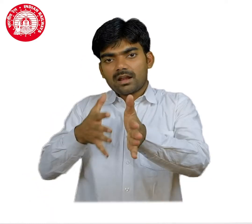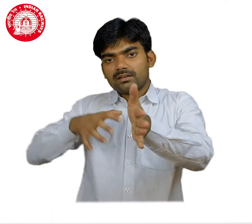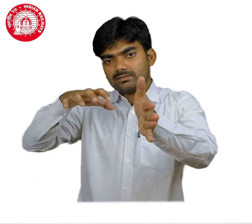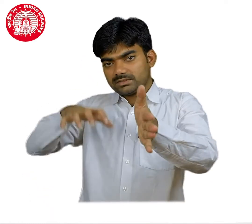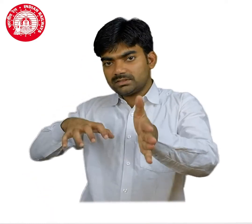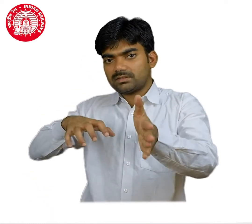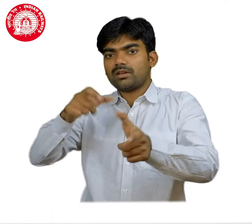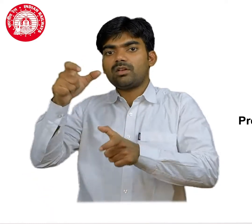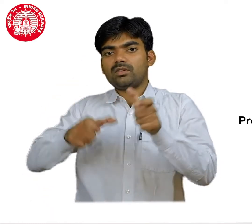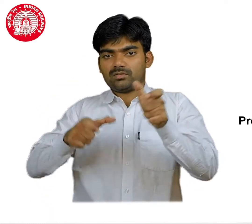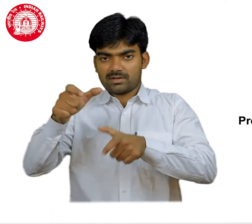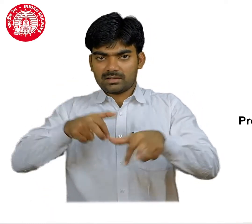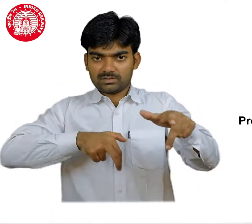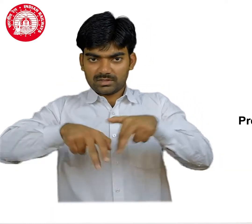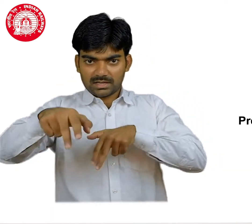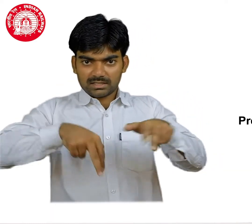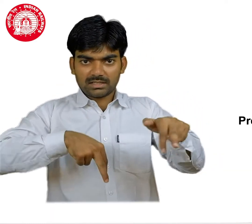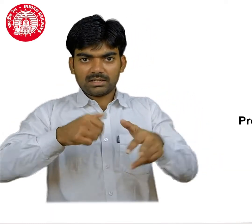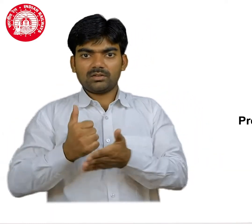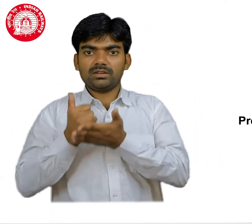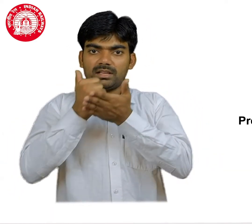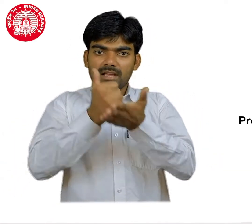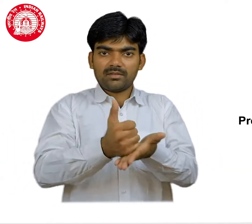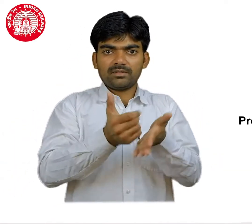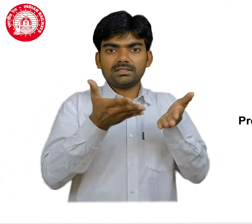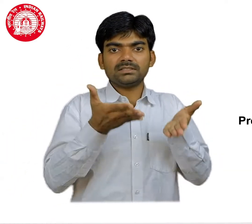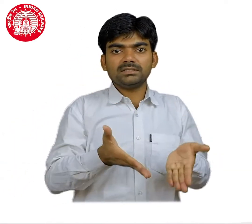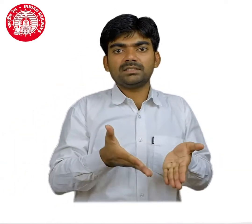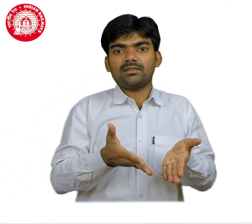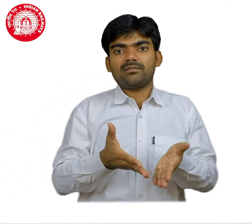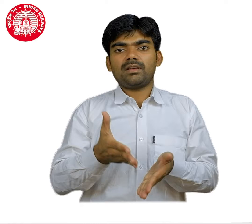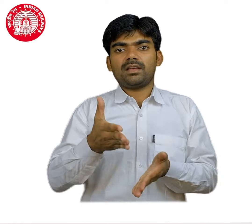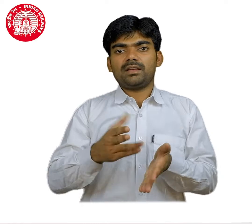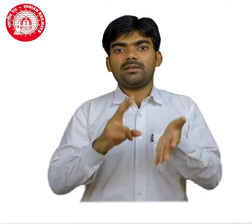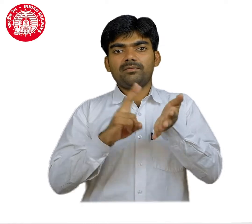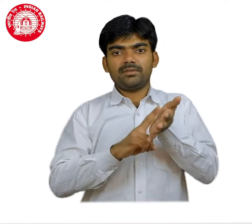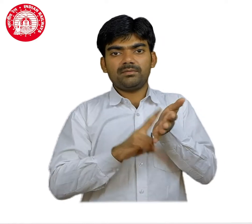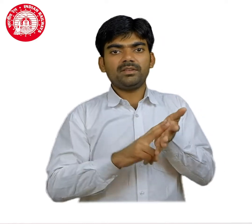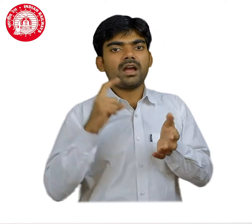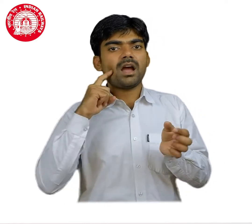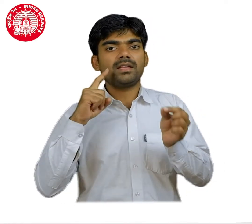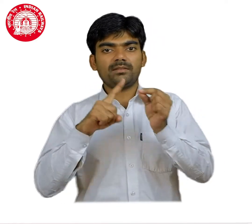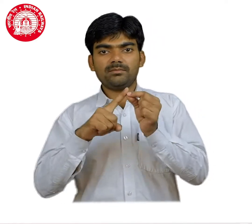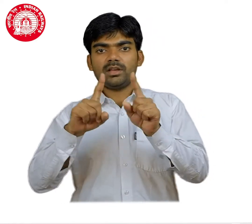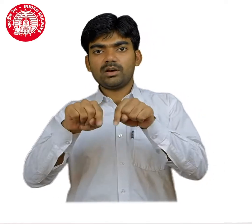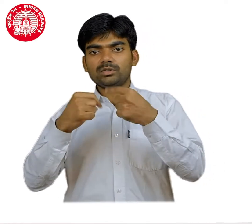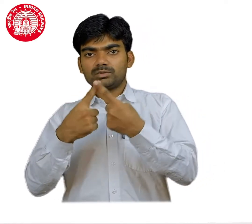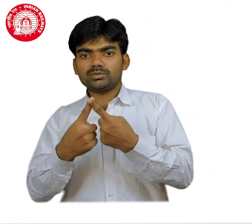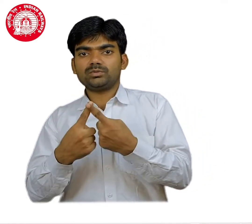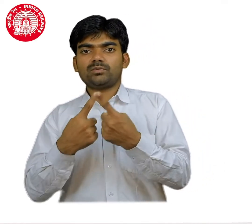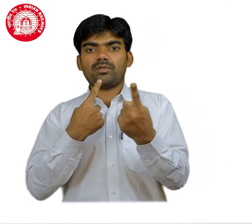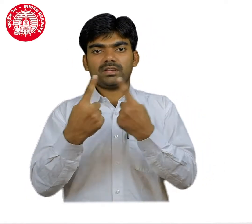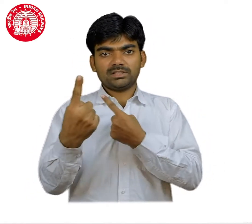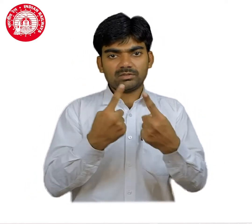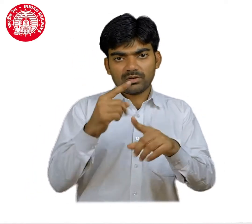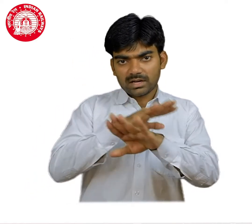Passenger amenities present at the station are inquiry, RPF, waiting rooms, station master,